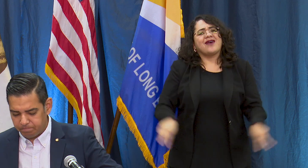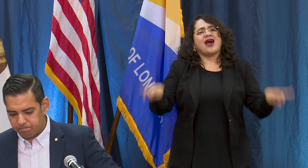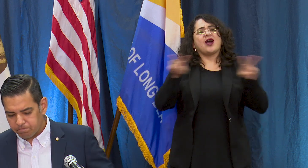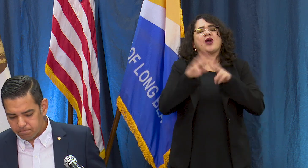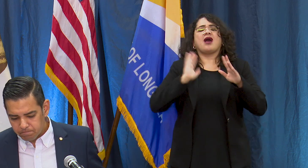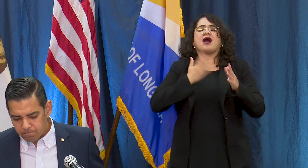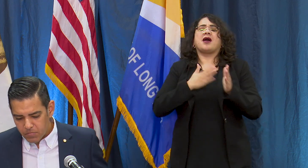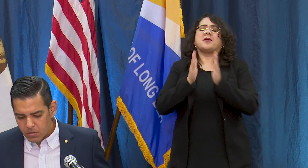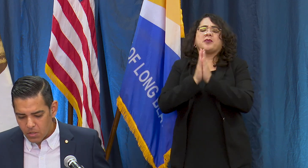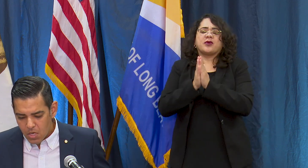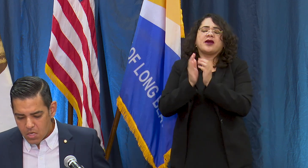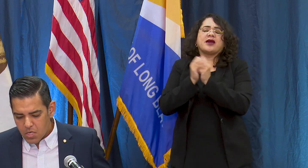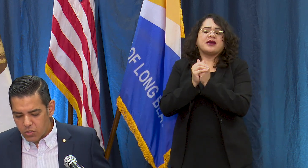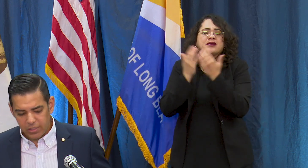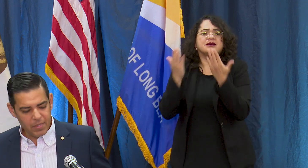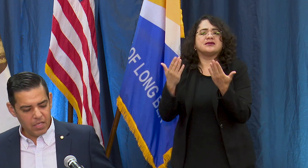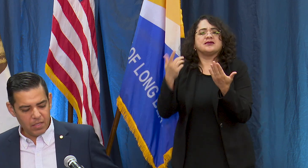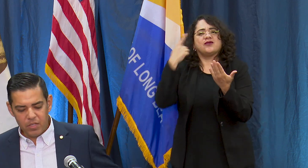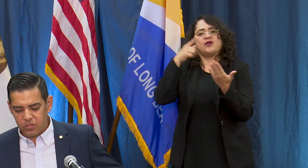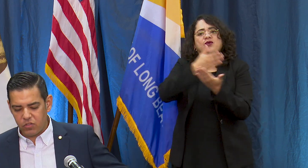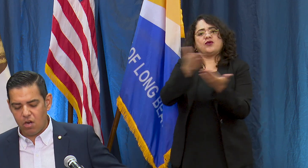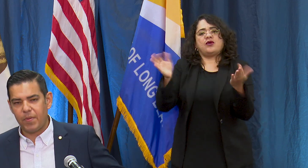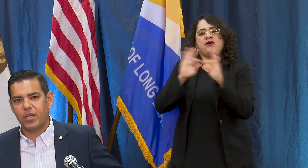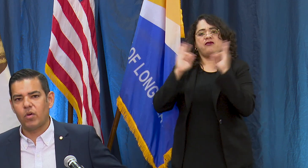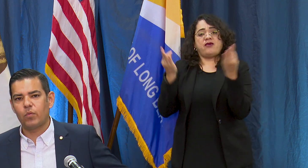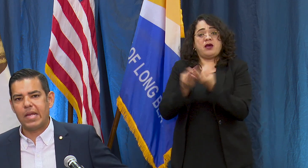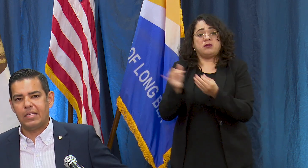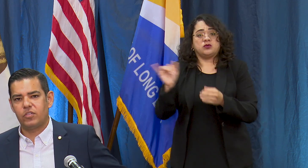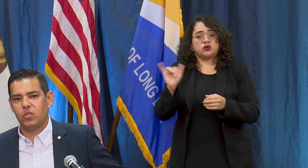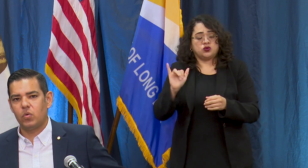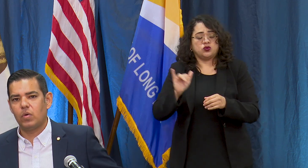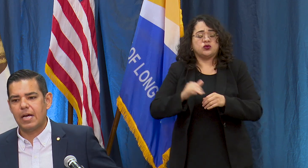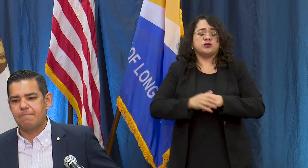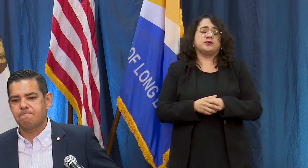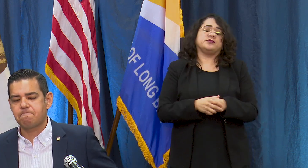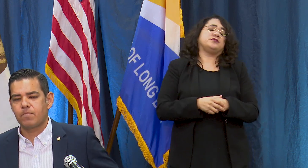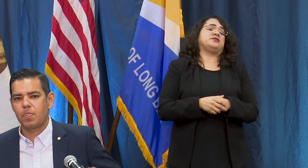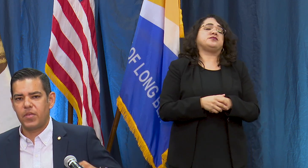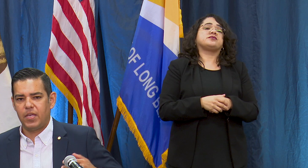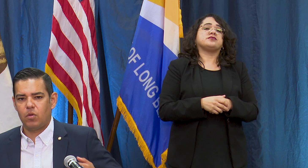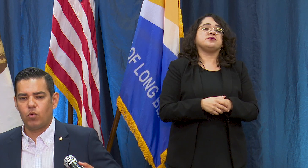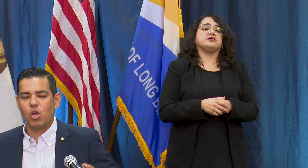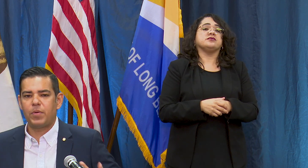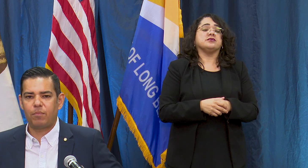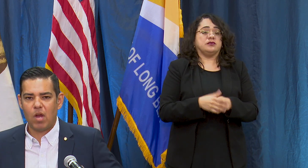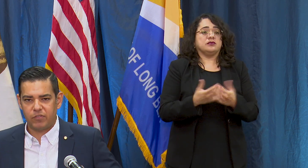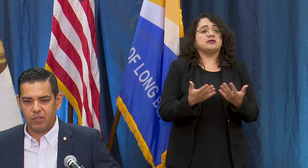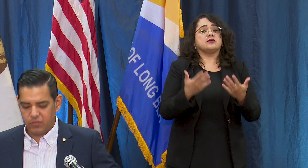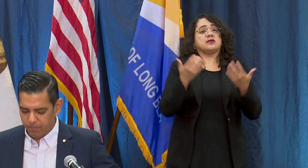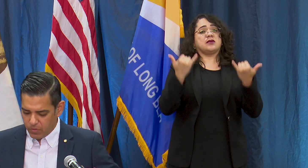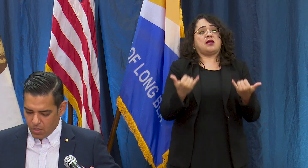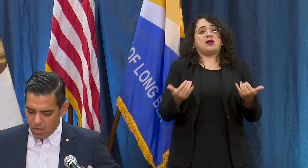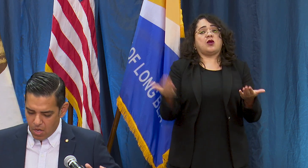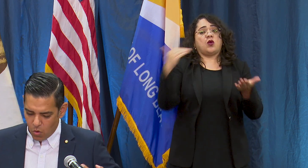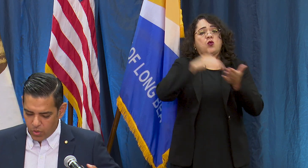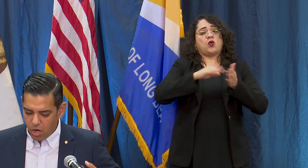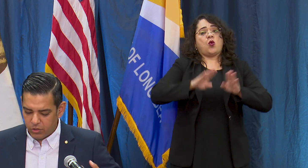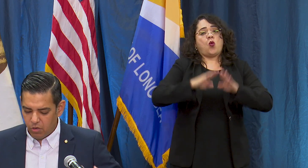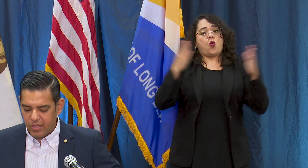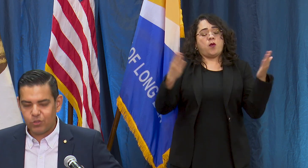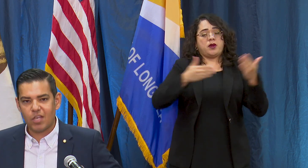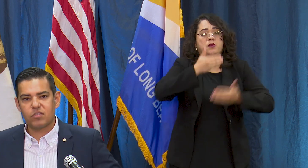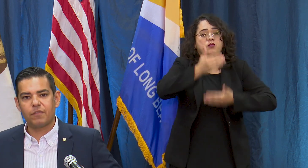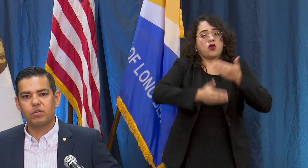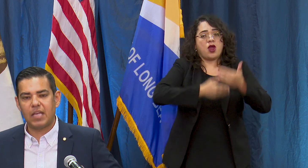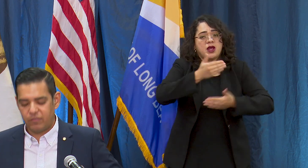well. So let me just start by going right into the reopening process. We all